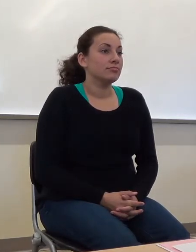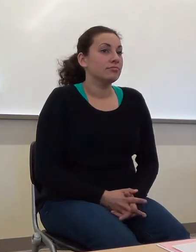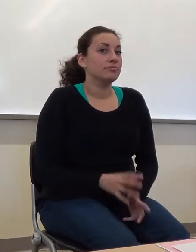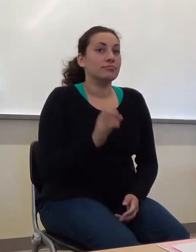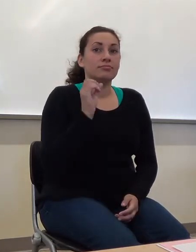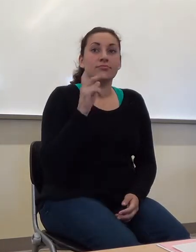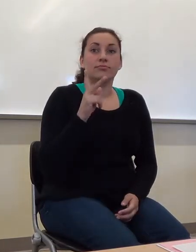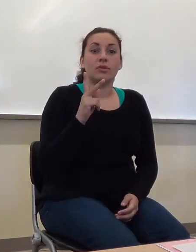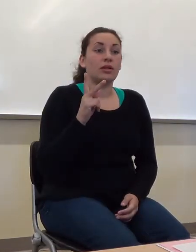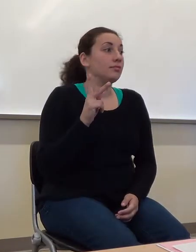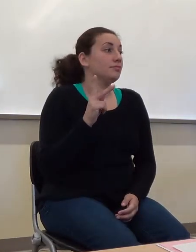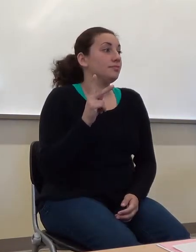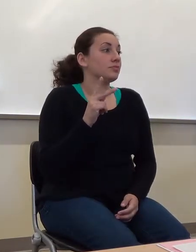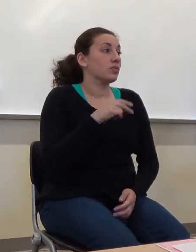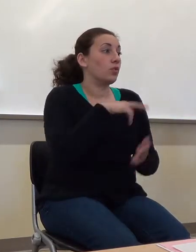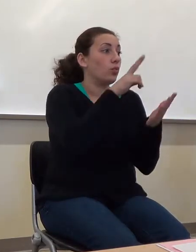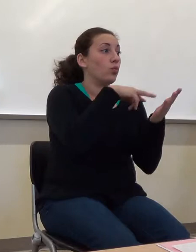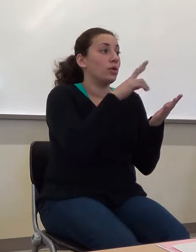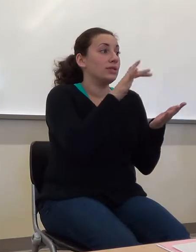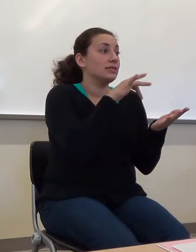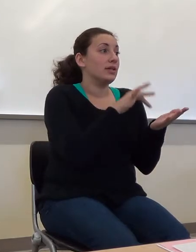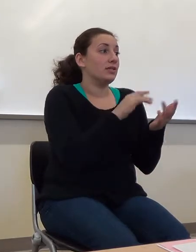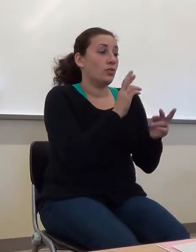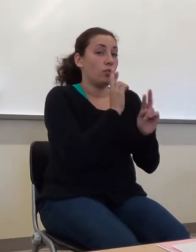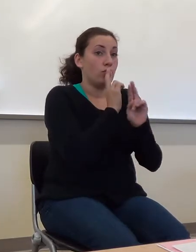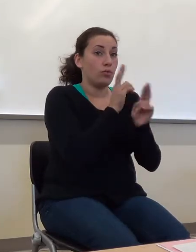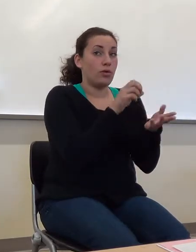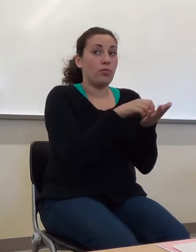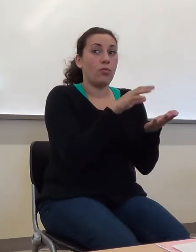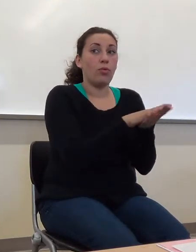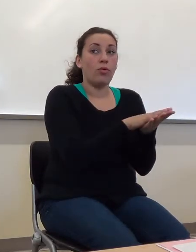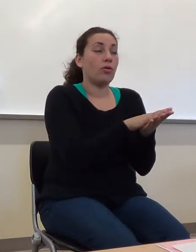Okay, this is the Reading Center report for